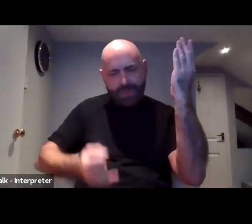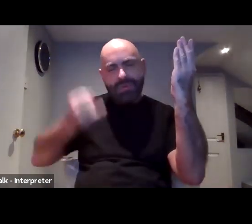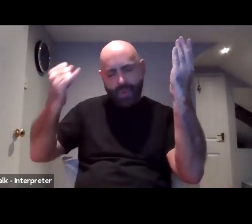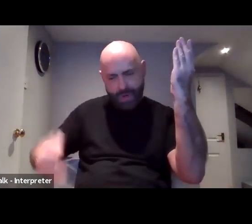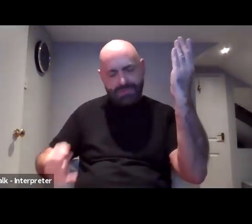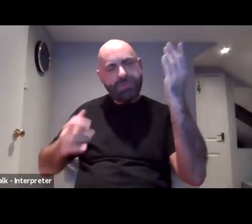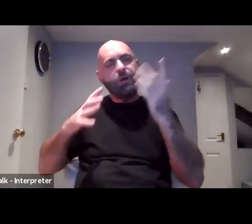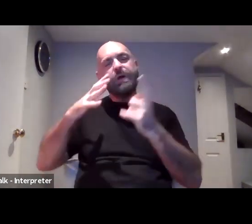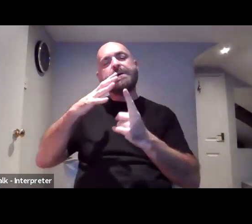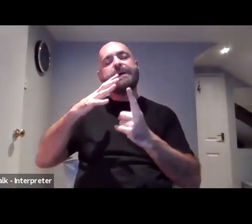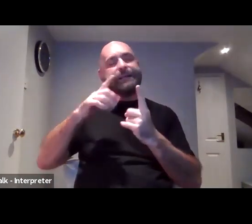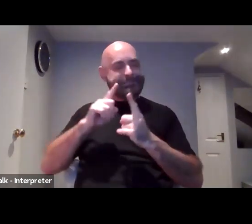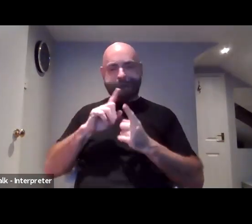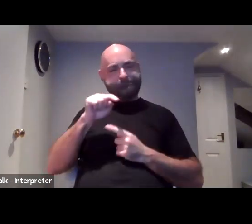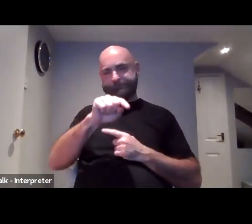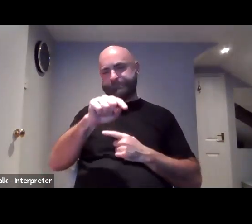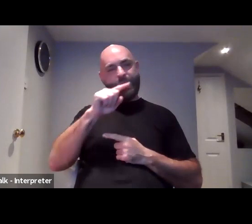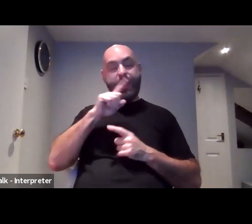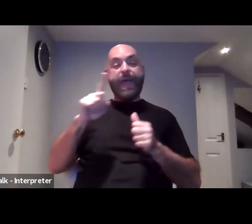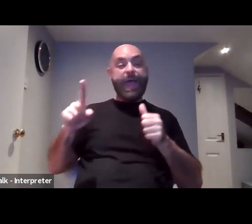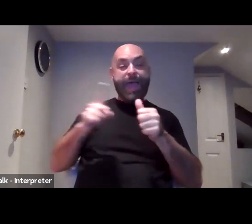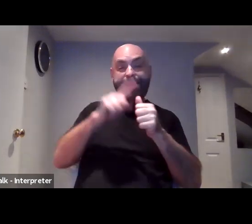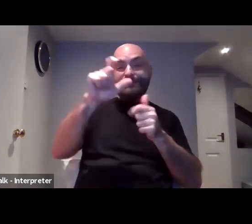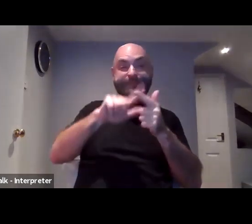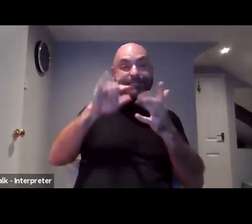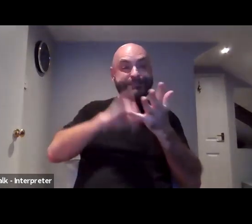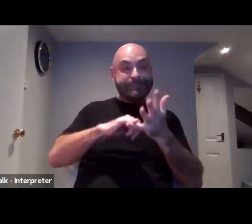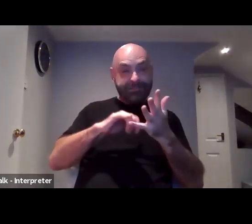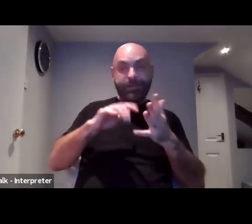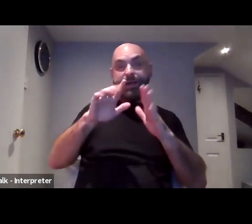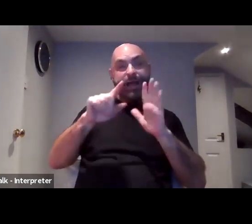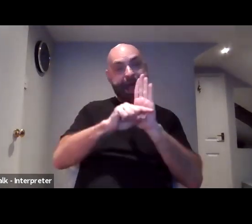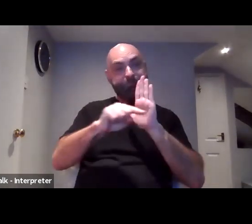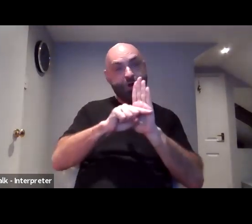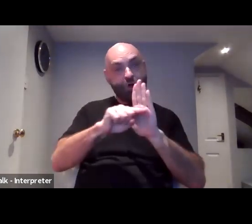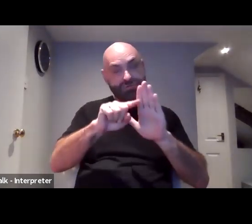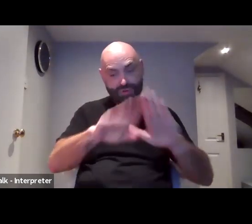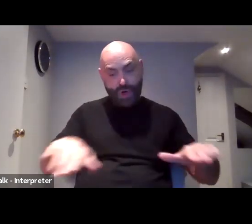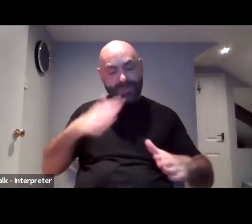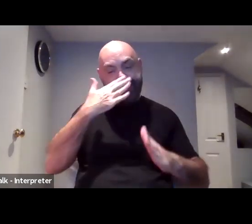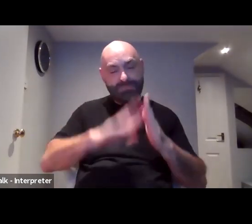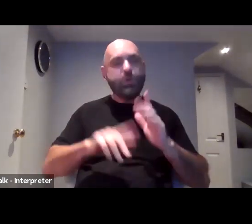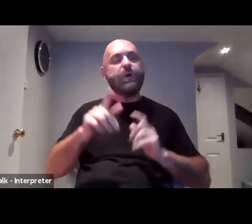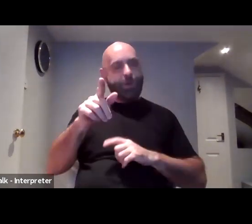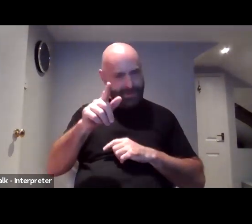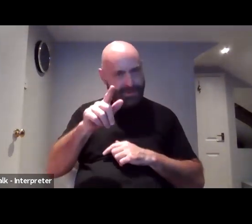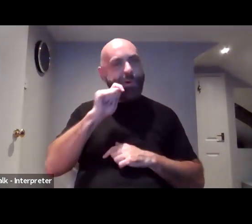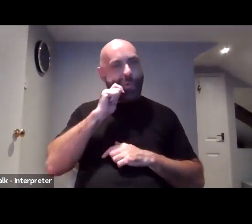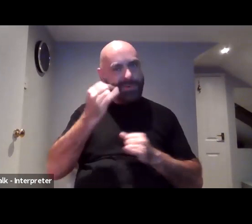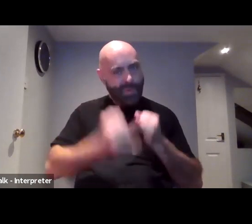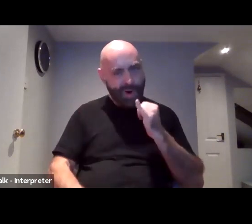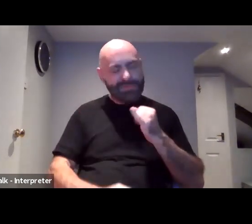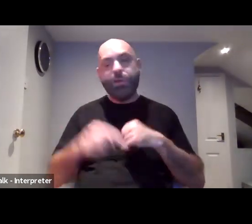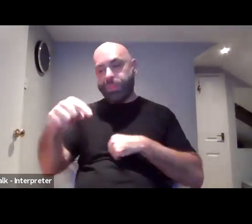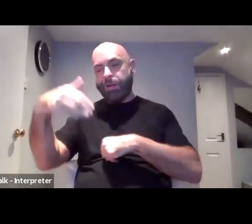make the social gradient in adverse childhood experiences worse, which will have adverse impact